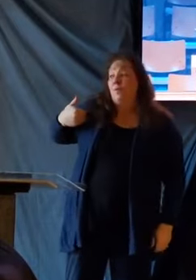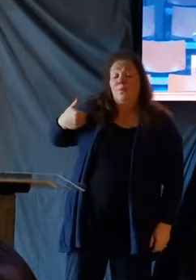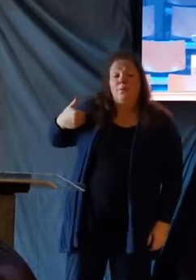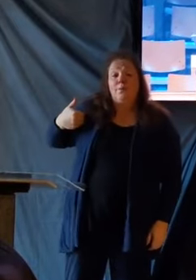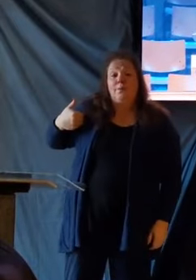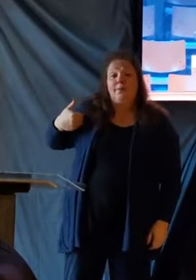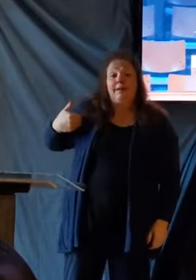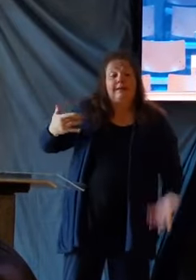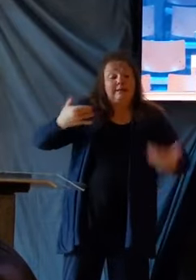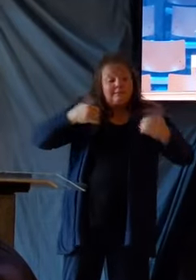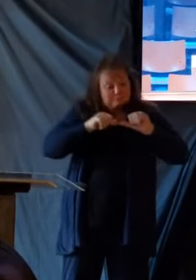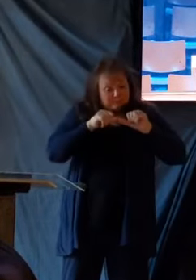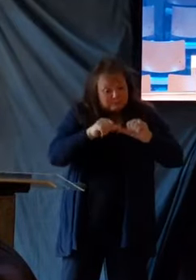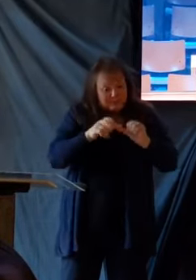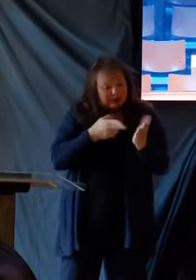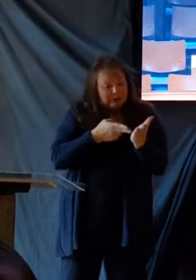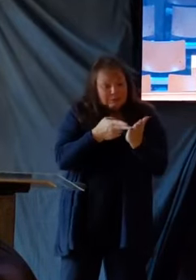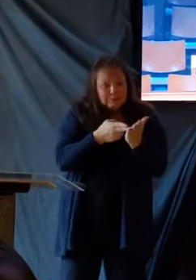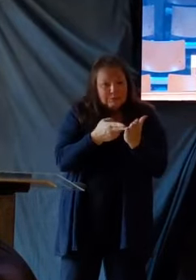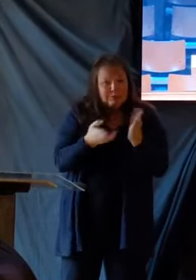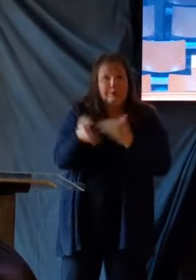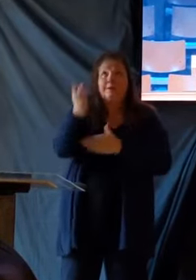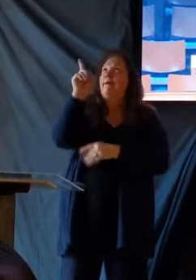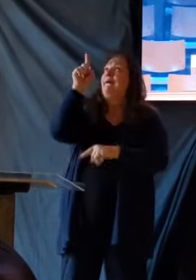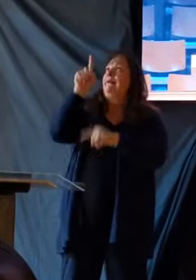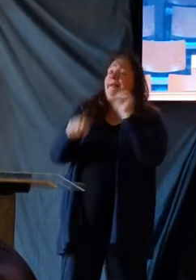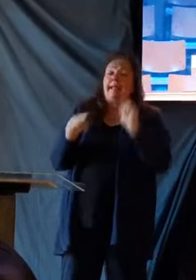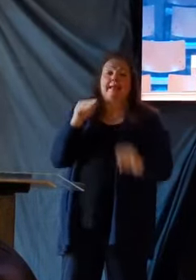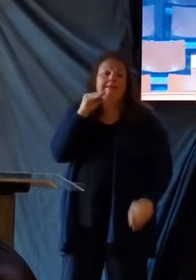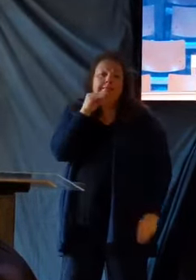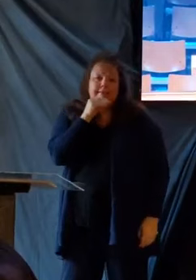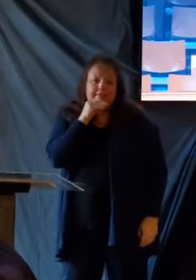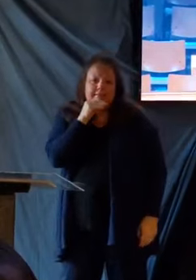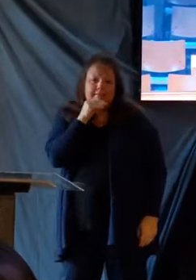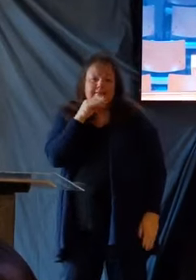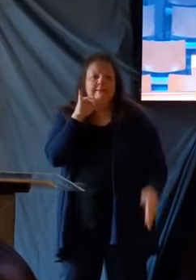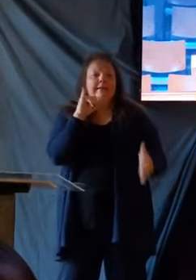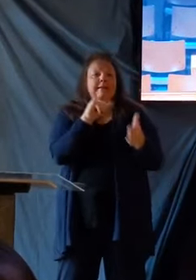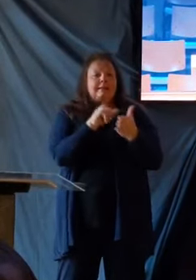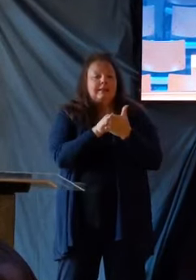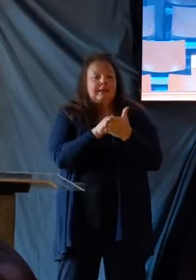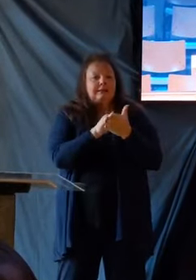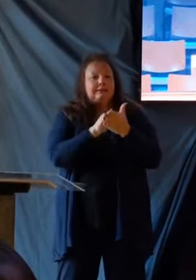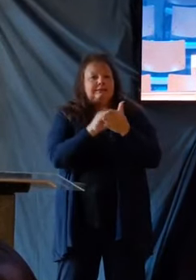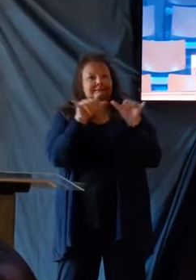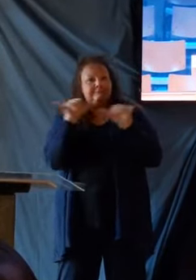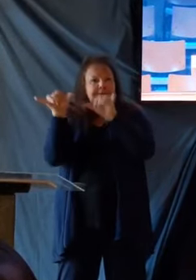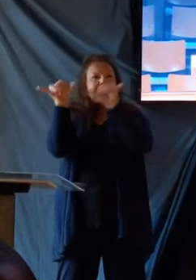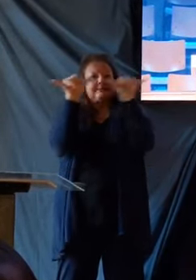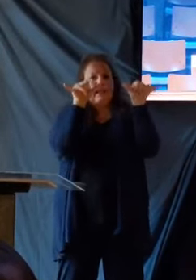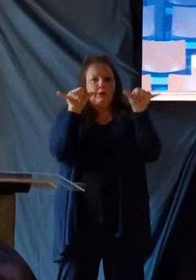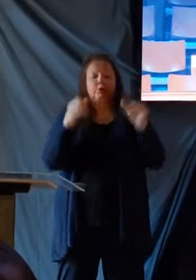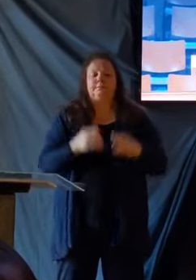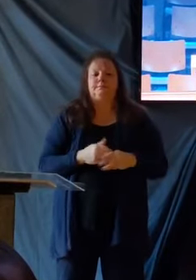It's truth. God cannot lie. So that is the guideline and the standard.